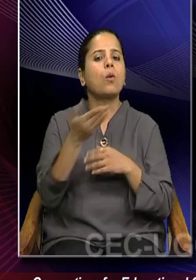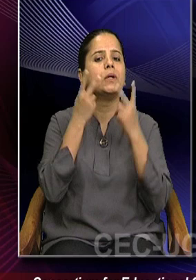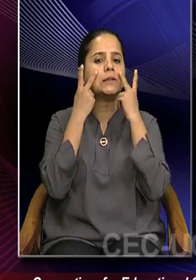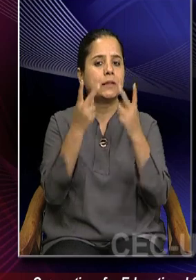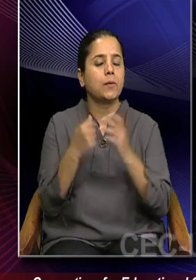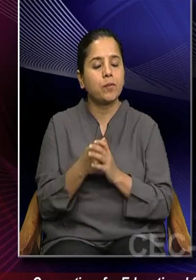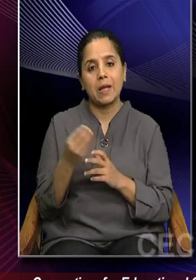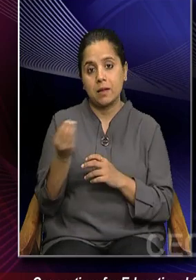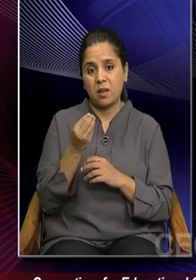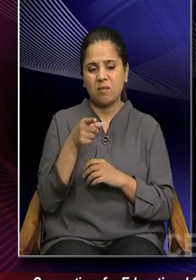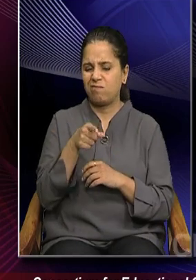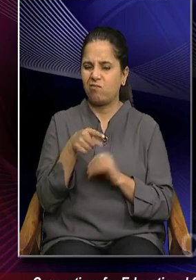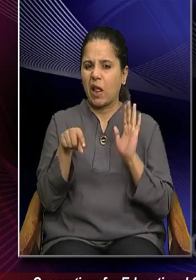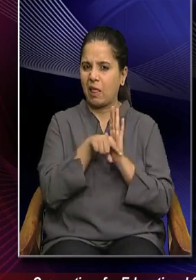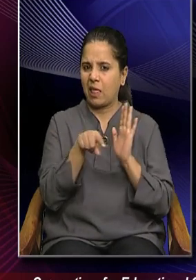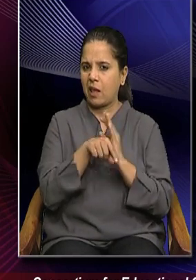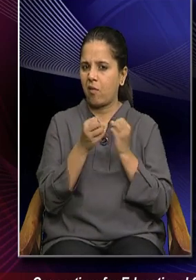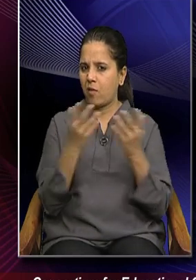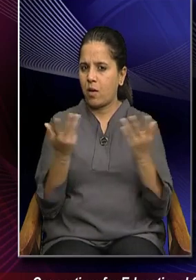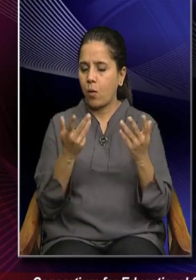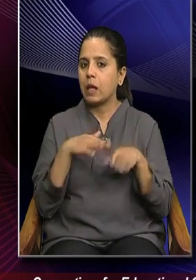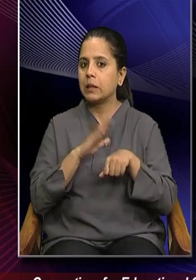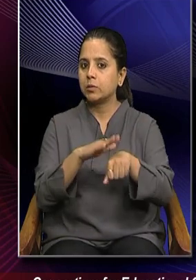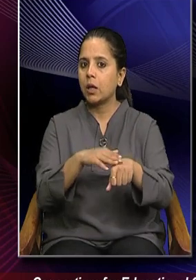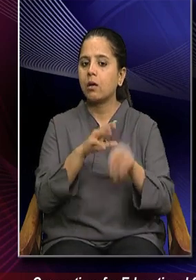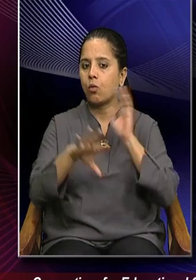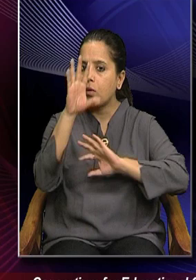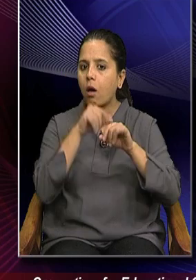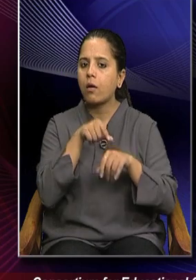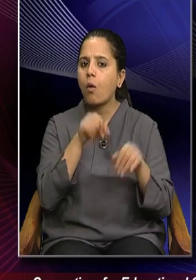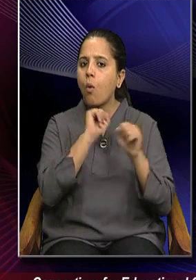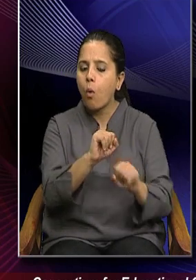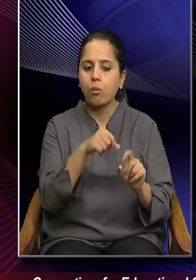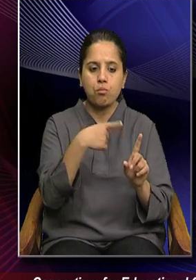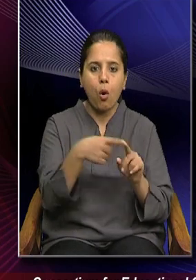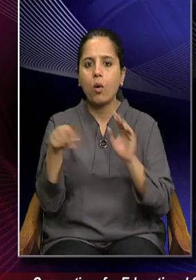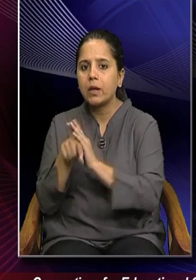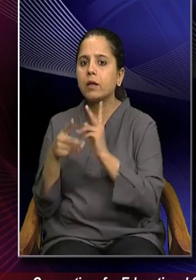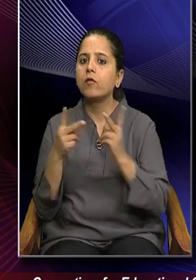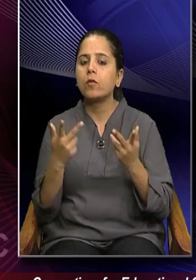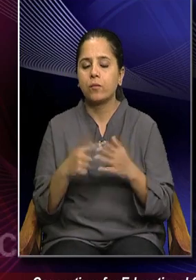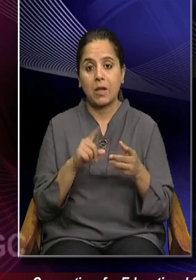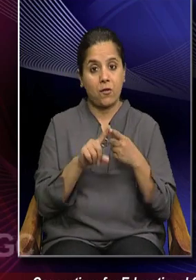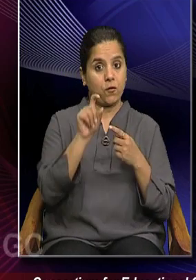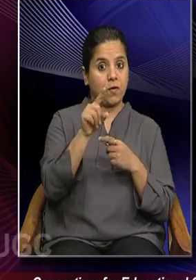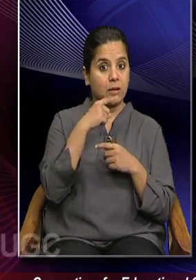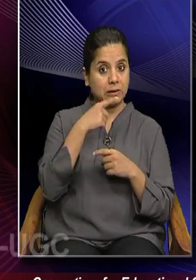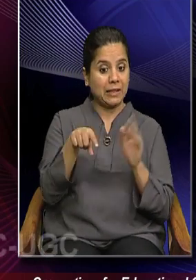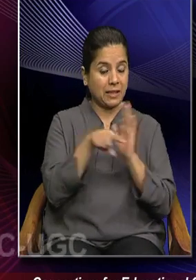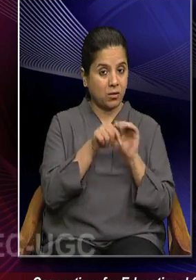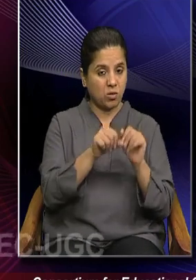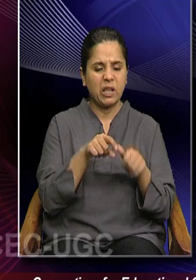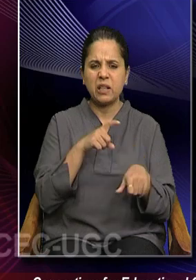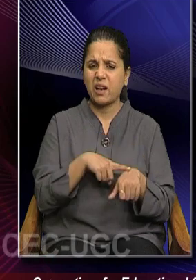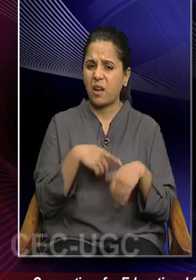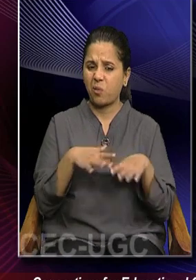some disadvantages of the experiential learning. The first is, it is a time